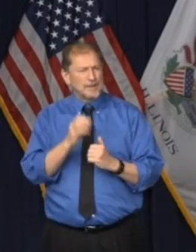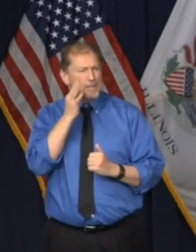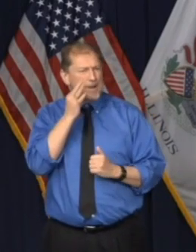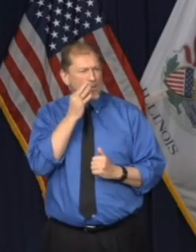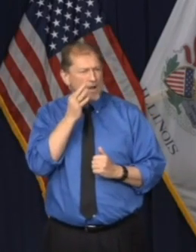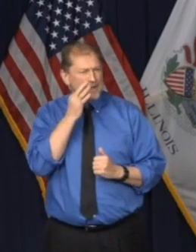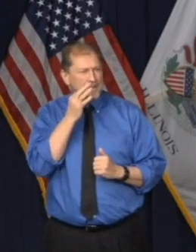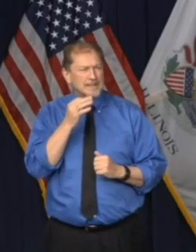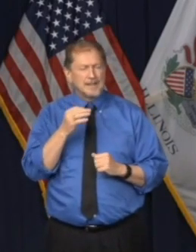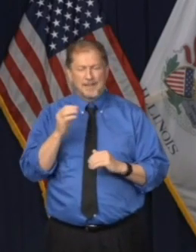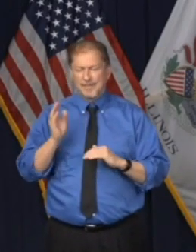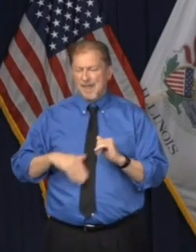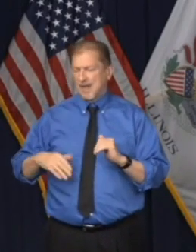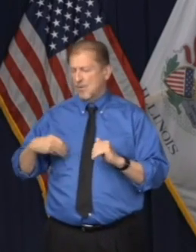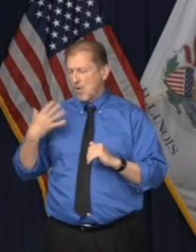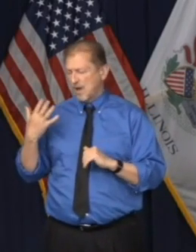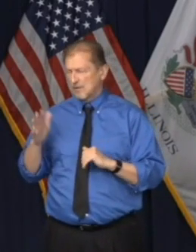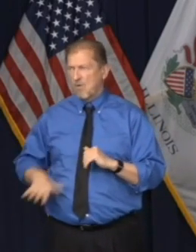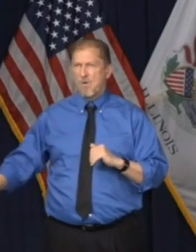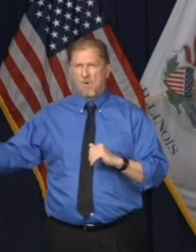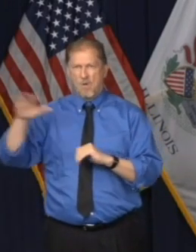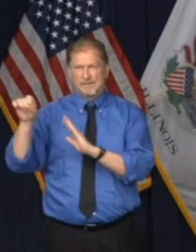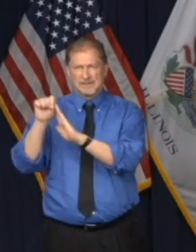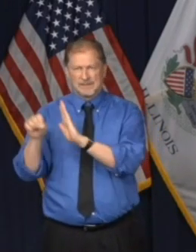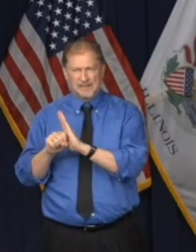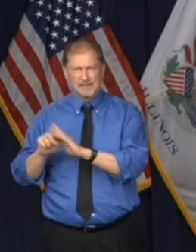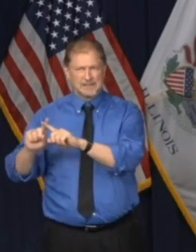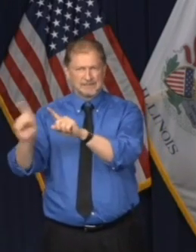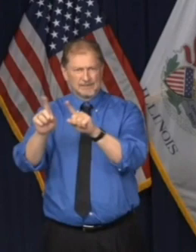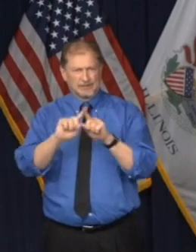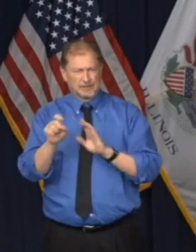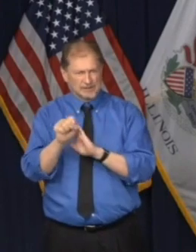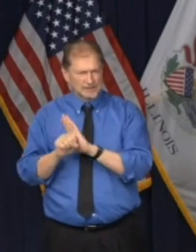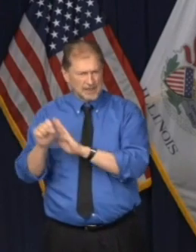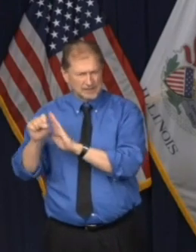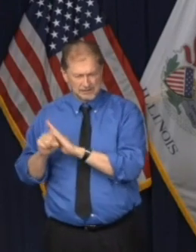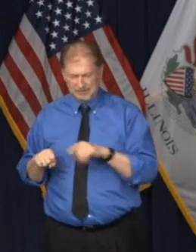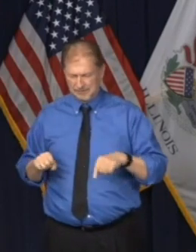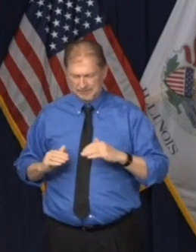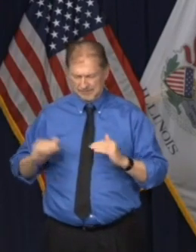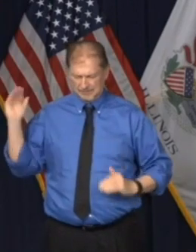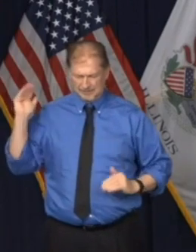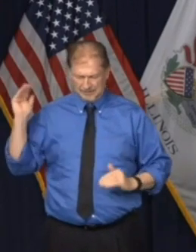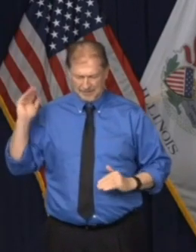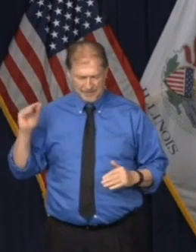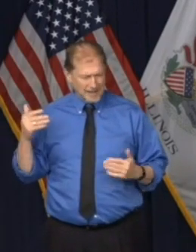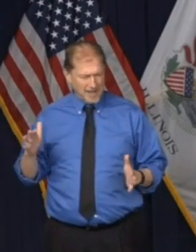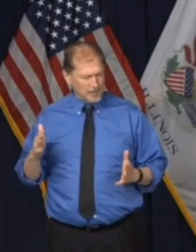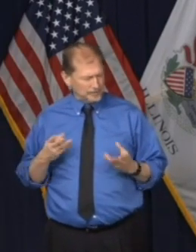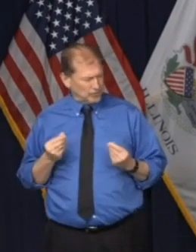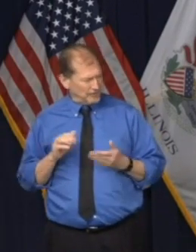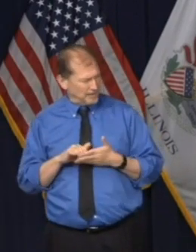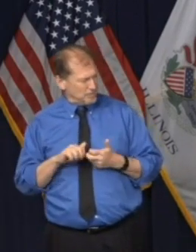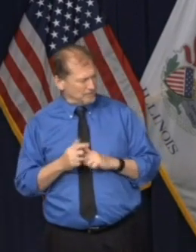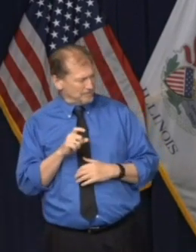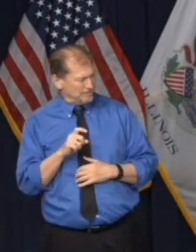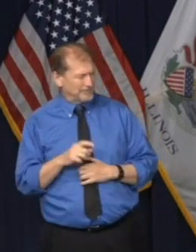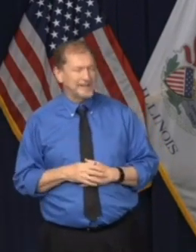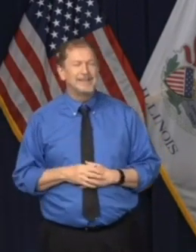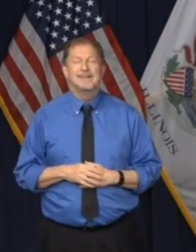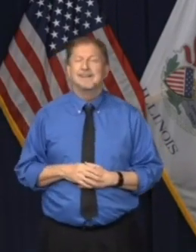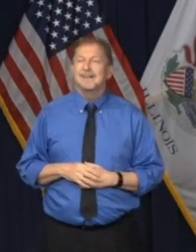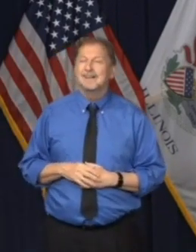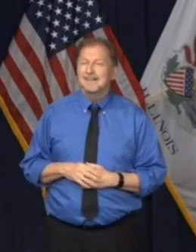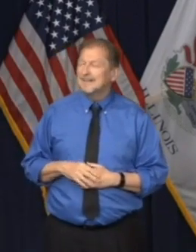state. What can the state do to address that disparity? I guess we've taken care of that one. Yeah, well, thank you. Yeah, you don't need to.